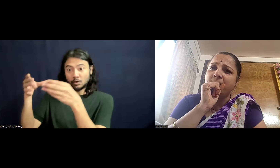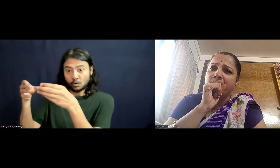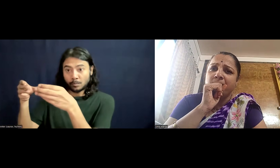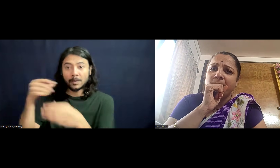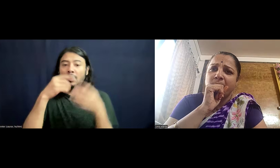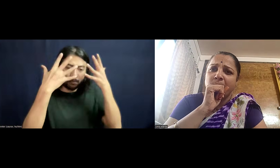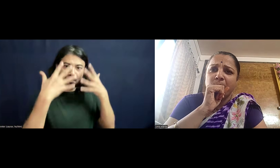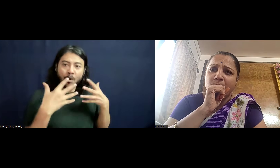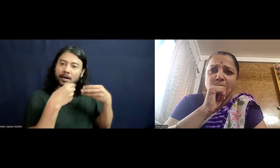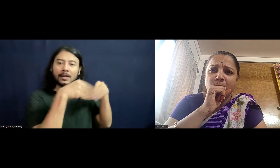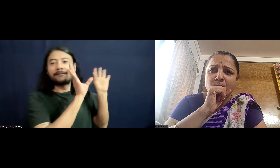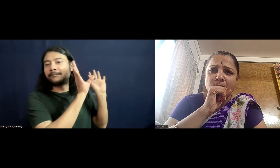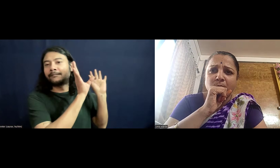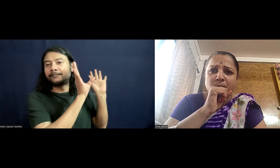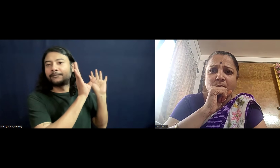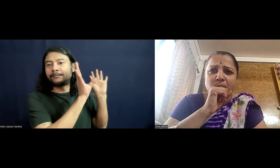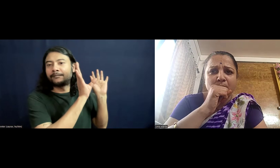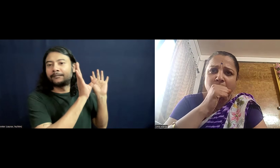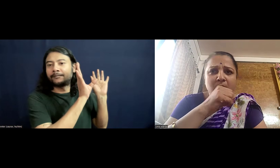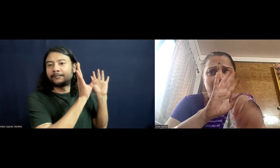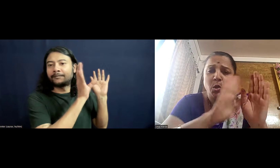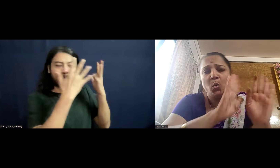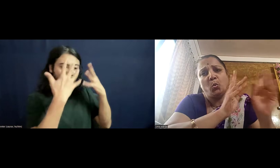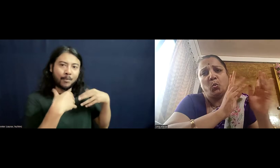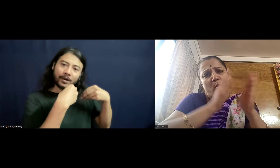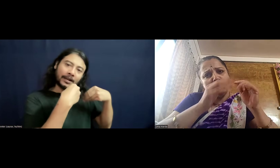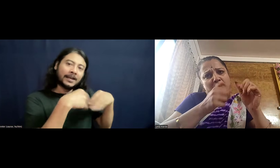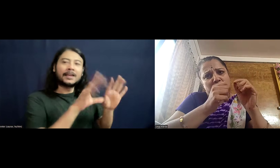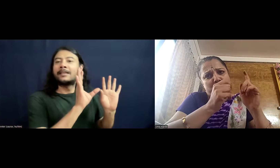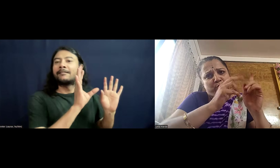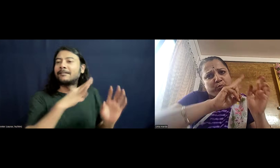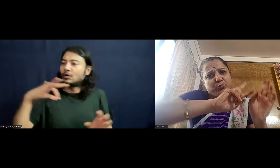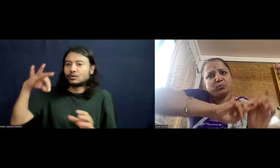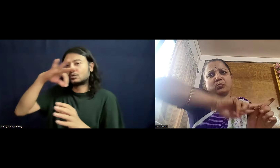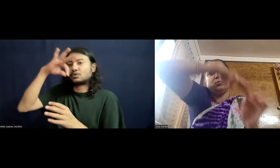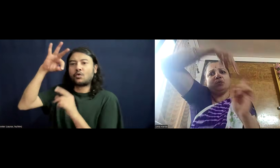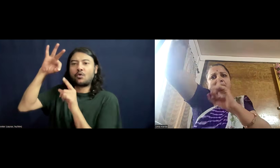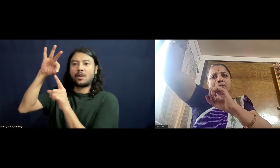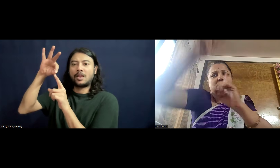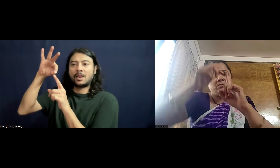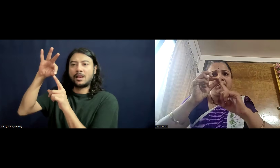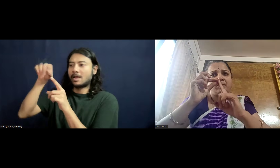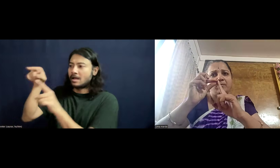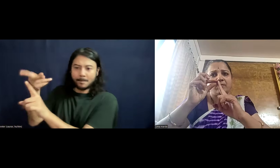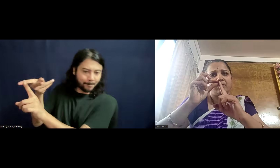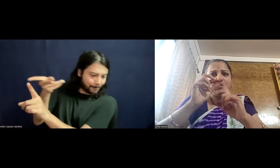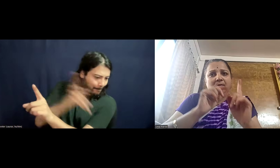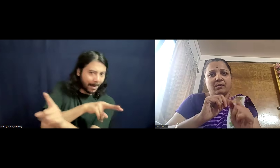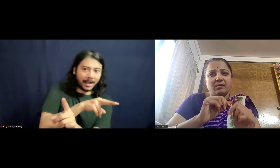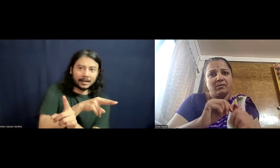eternal now. I mean, they don't come back here. They don't grow old. There's no death for them. There's no disease for them.